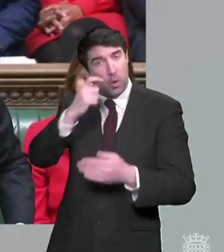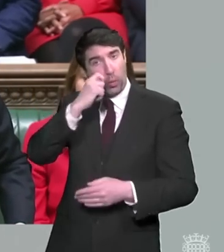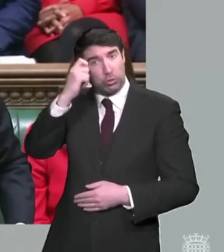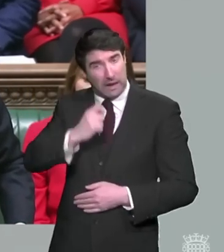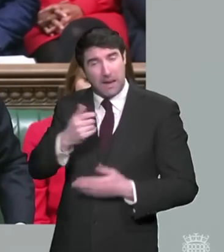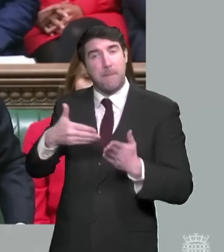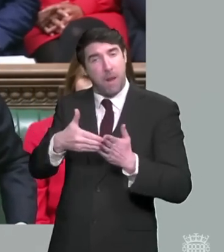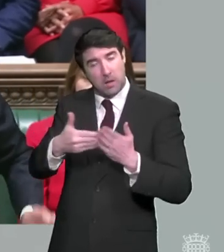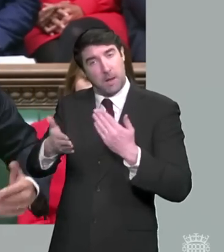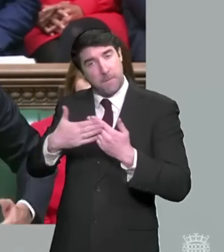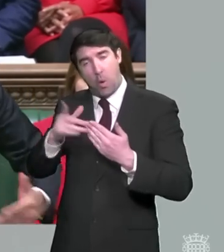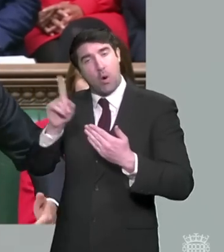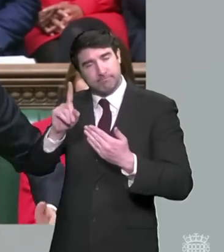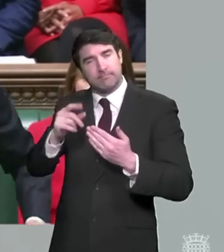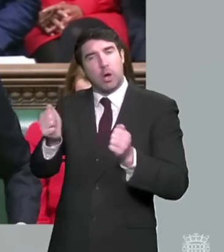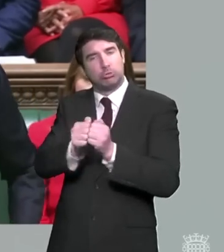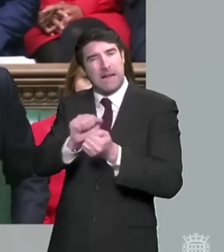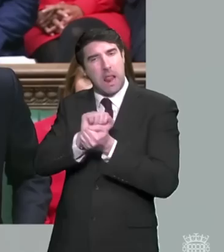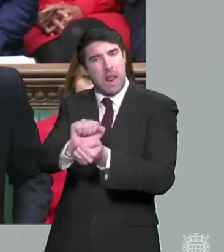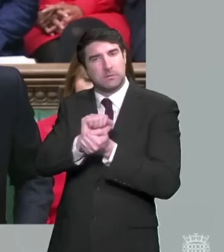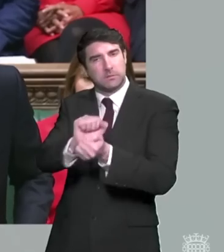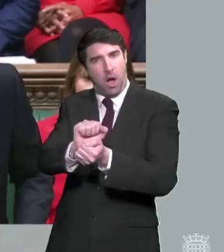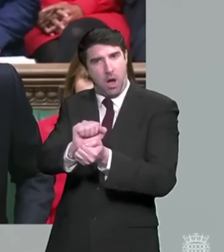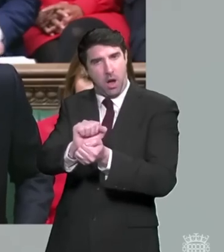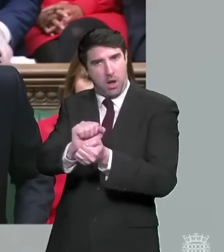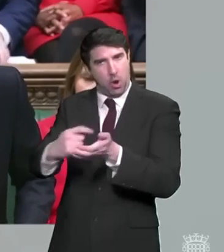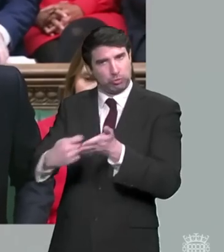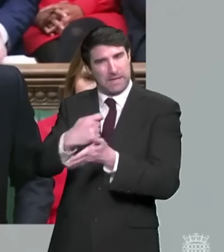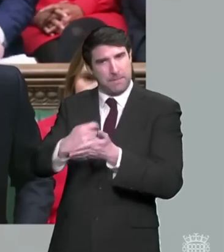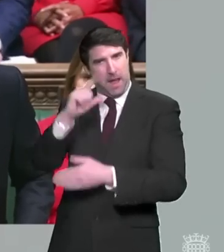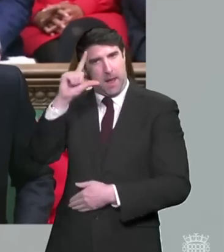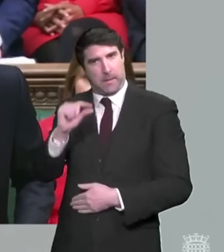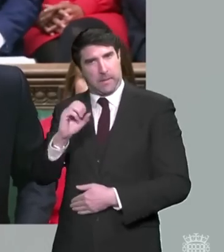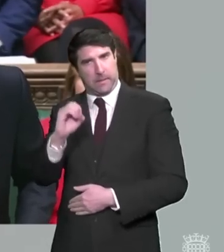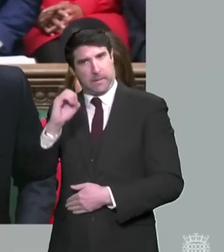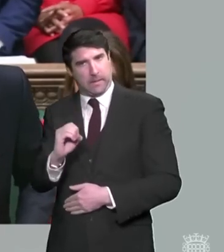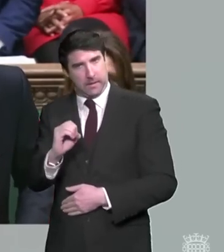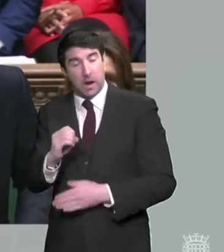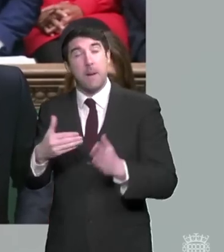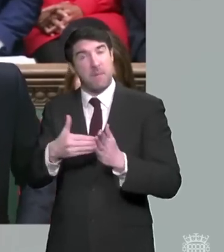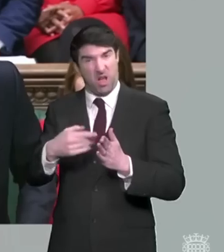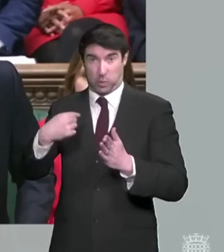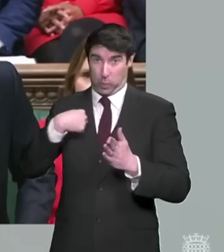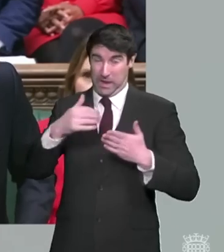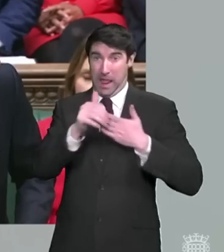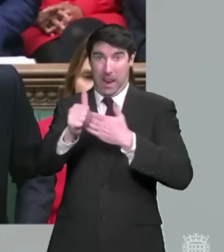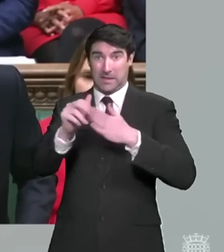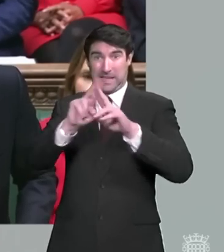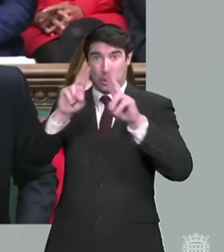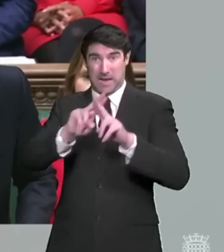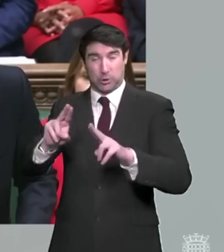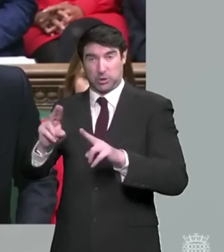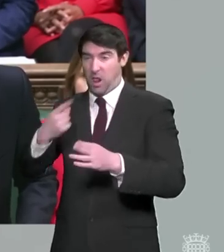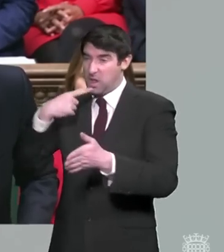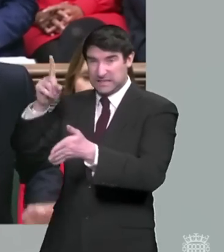lending organisations. And again, the House will remember we took a lead in imposing economic sanctions on Russian entities,